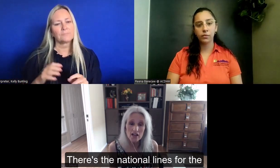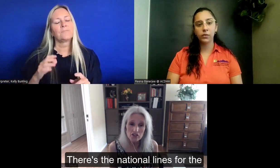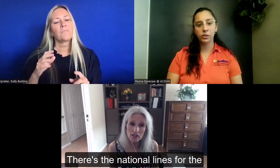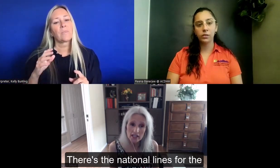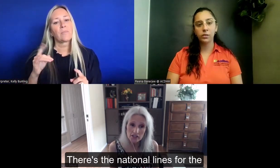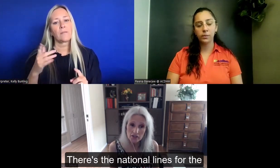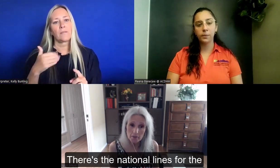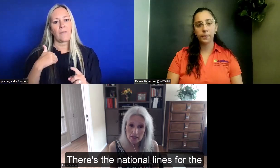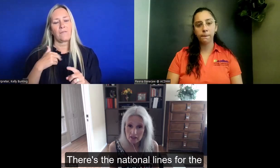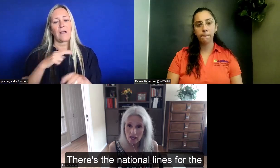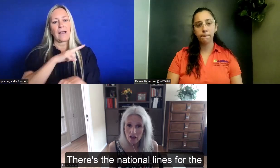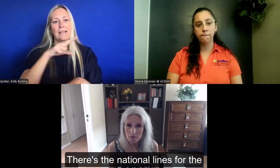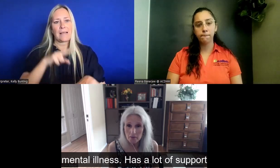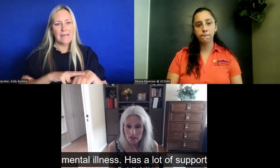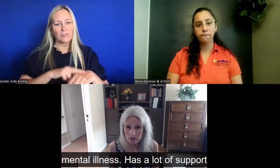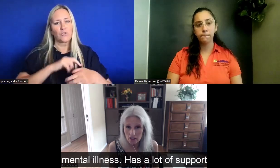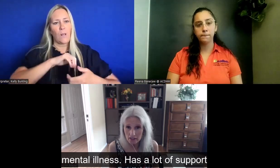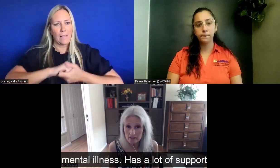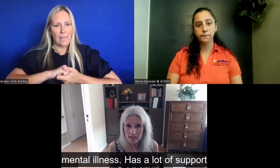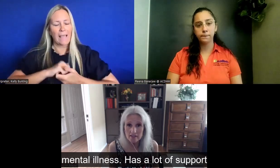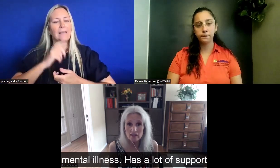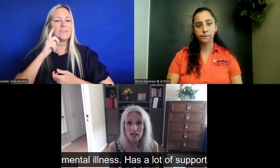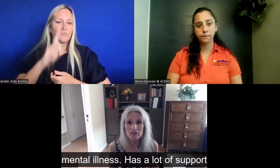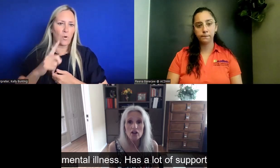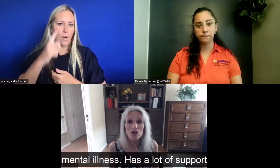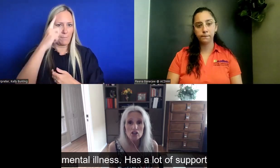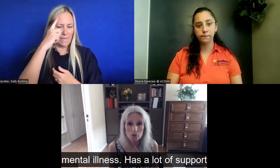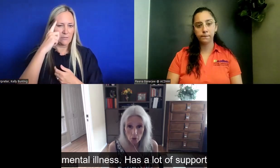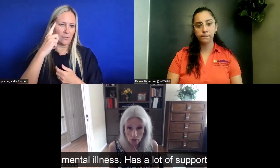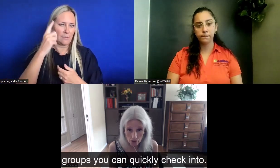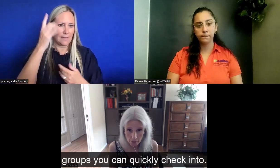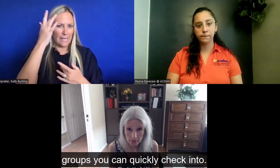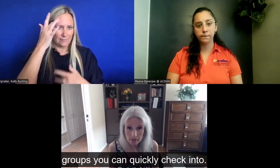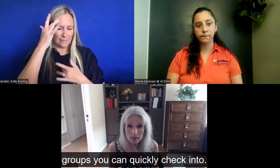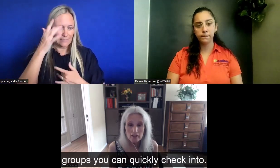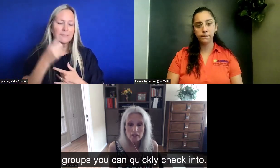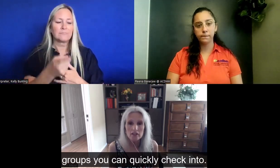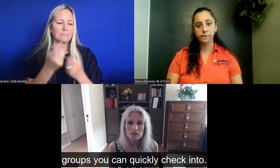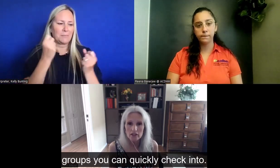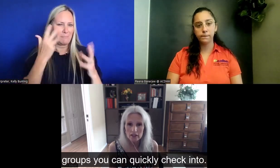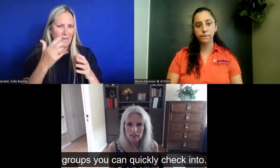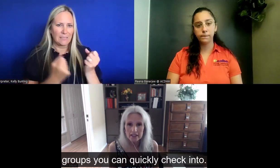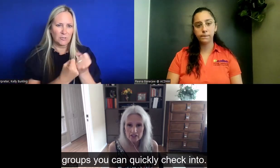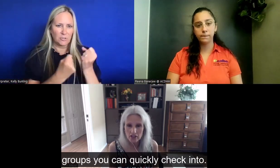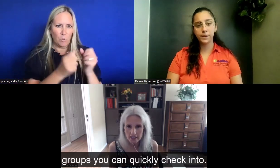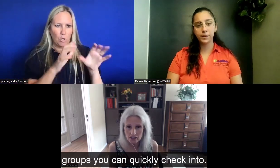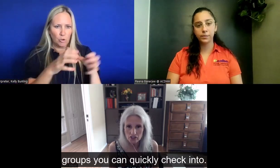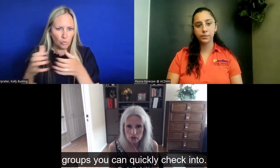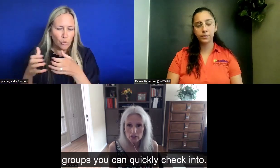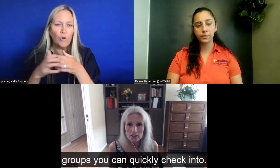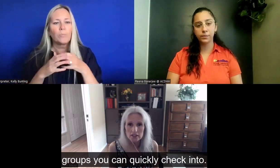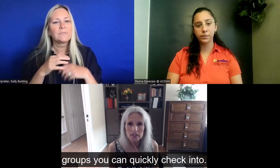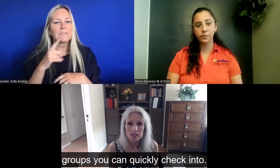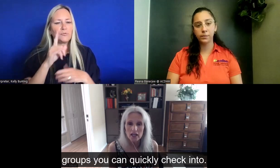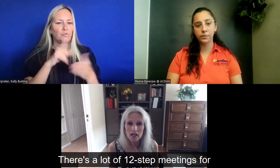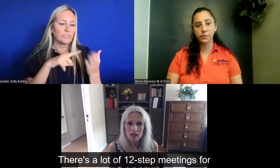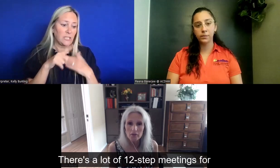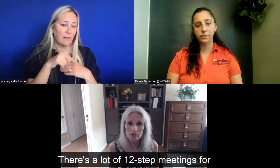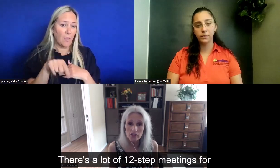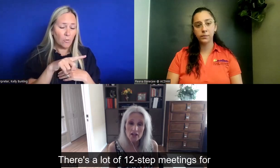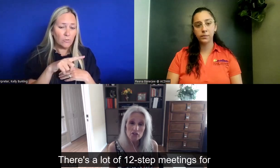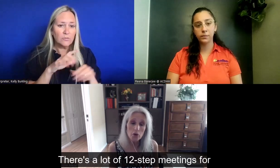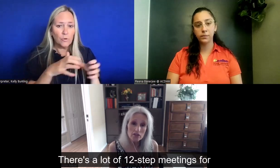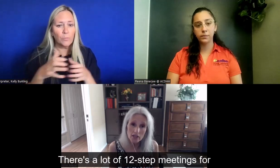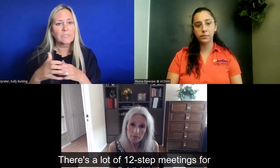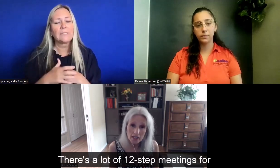There's the National Alliance for the Mental Illness, has a lot of support groups you can click and check into.